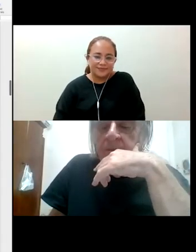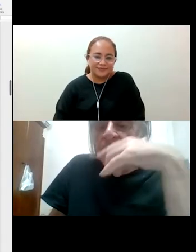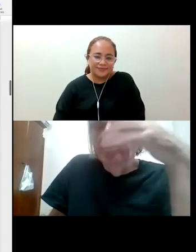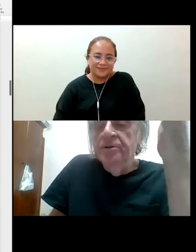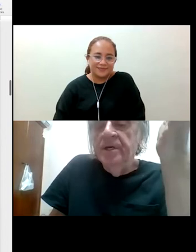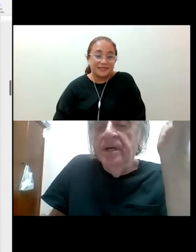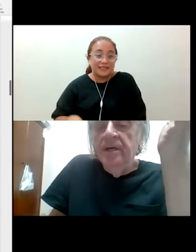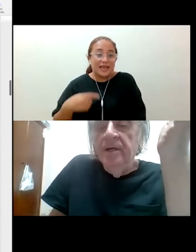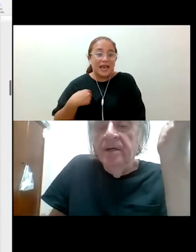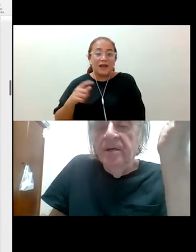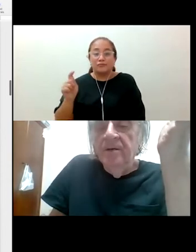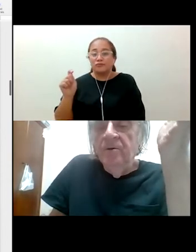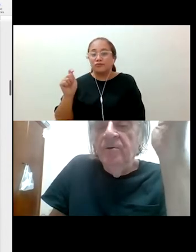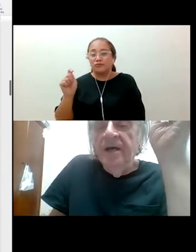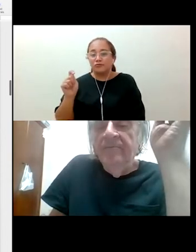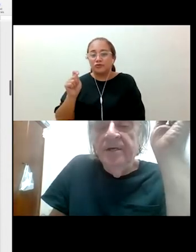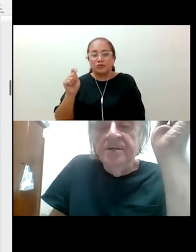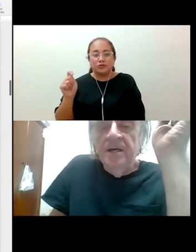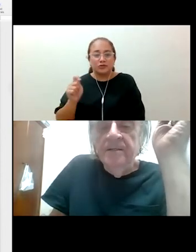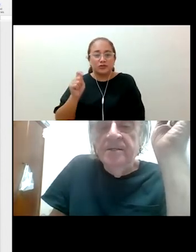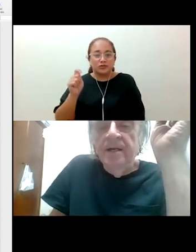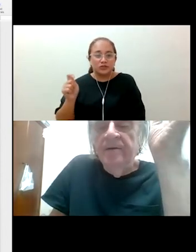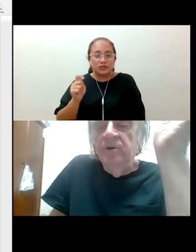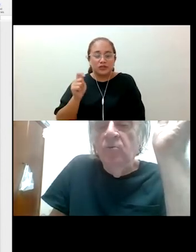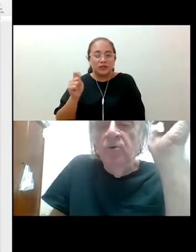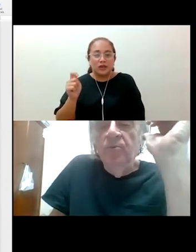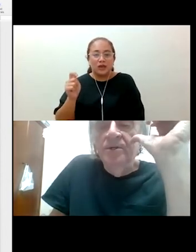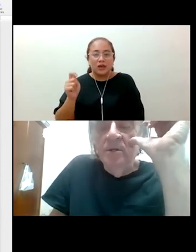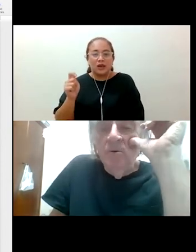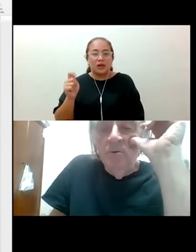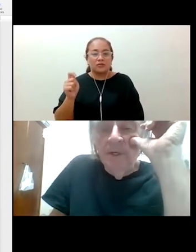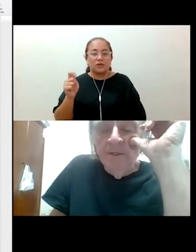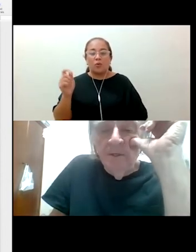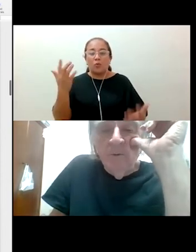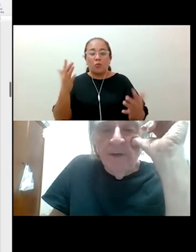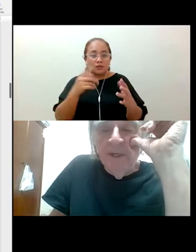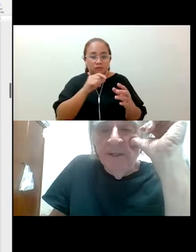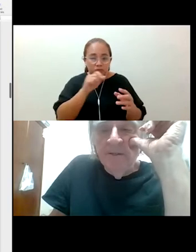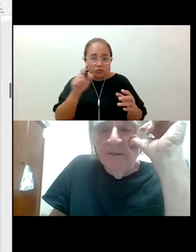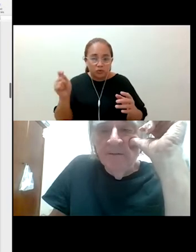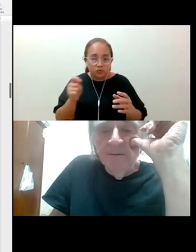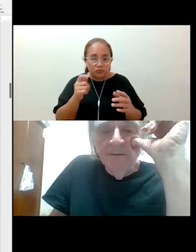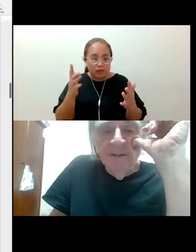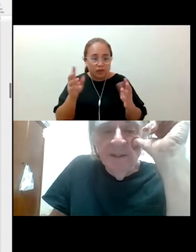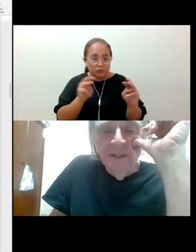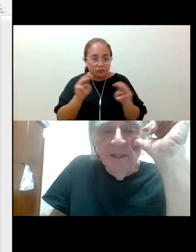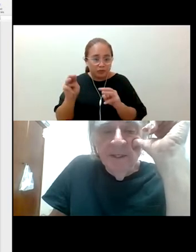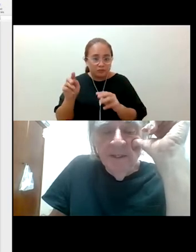Okay, now with Tuesday, you don't have any signs that have no movement, so it's in the right place.